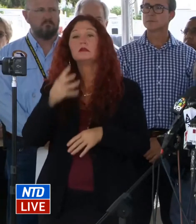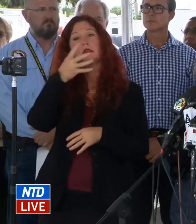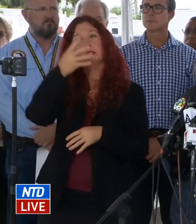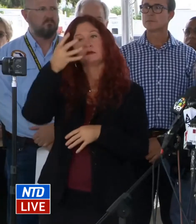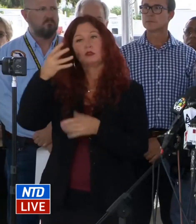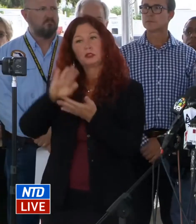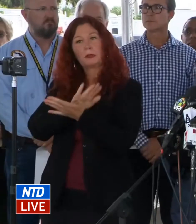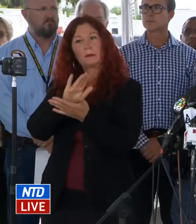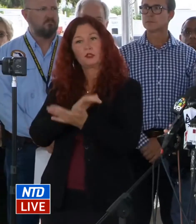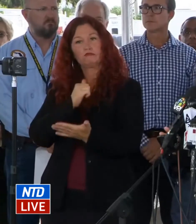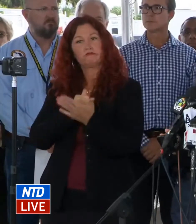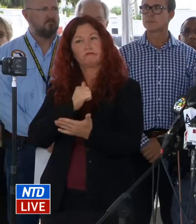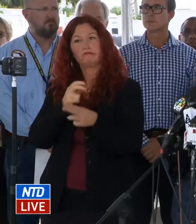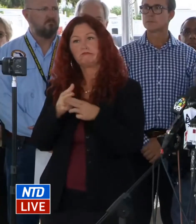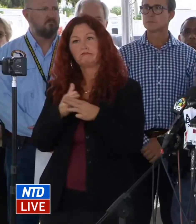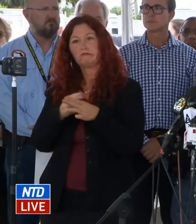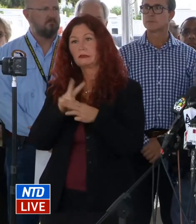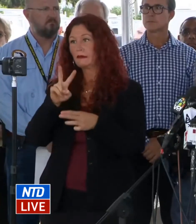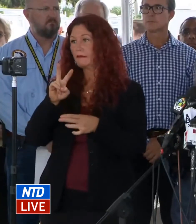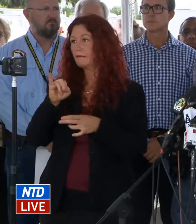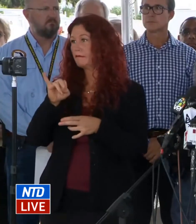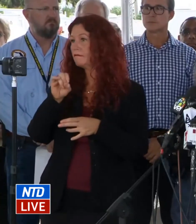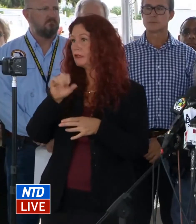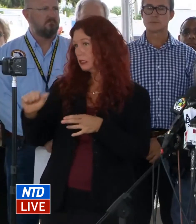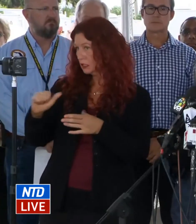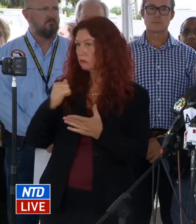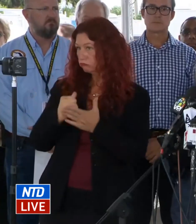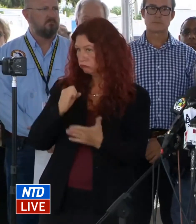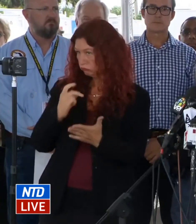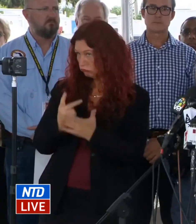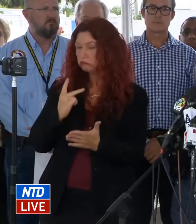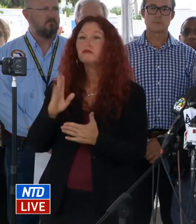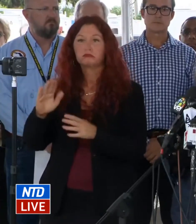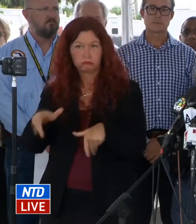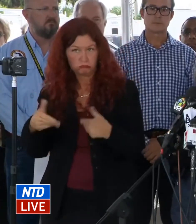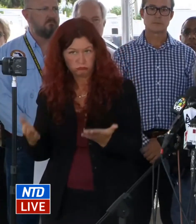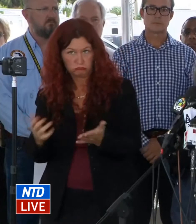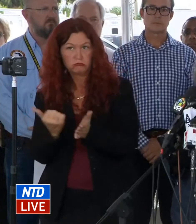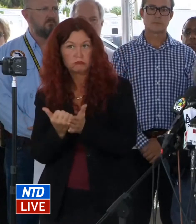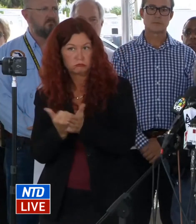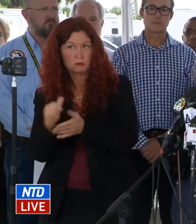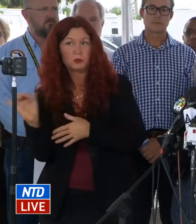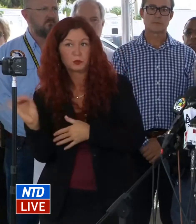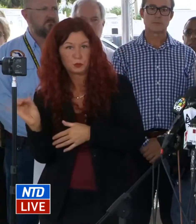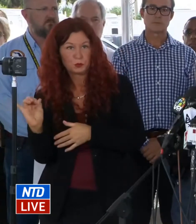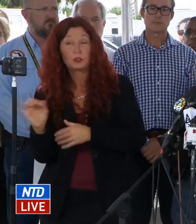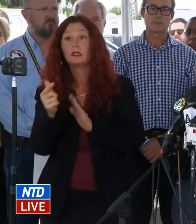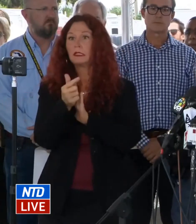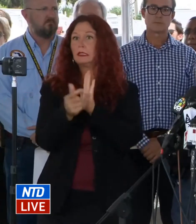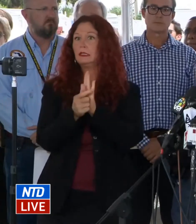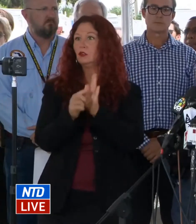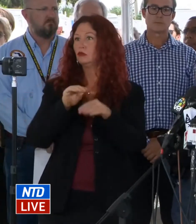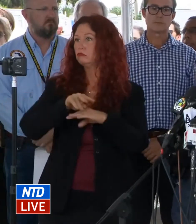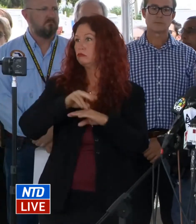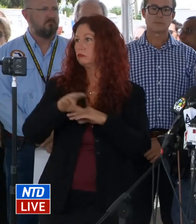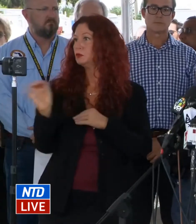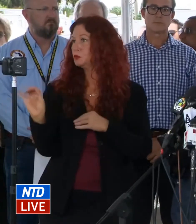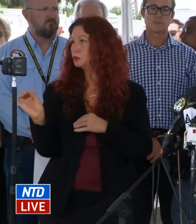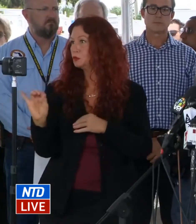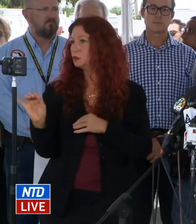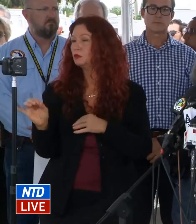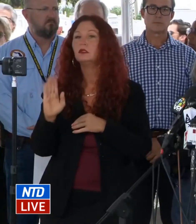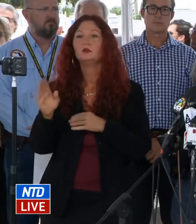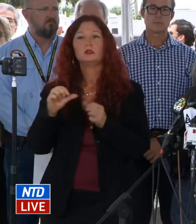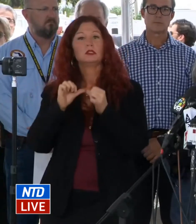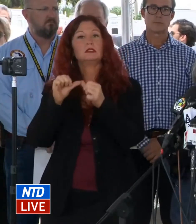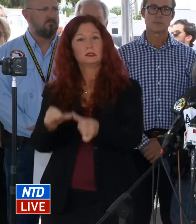and much more. In addition, legal support. And we're going to continue to offer our twice daily briefings to the families, and